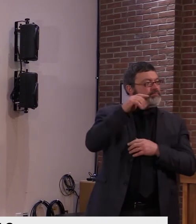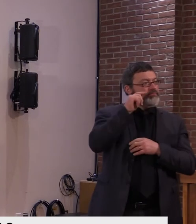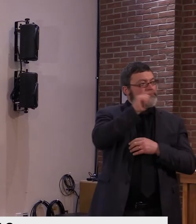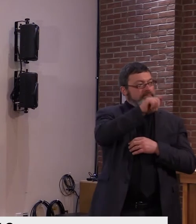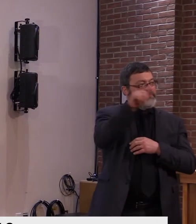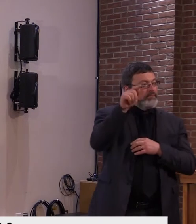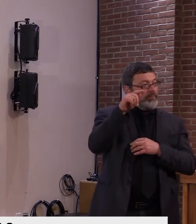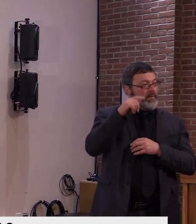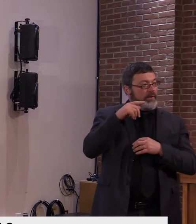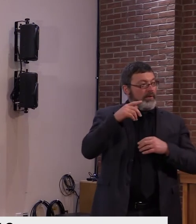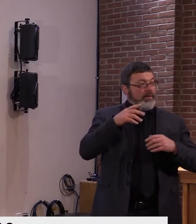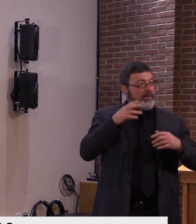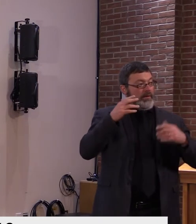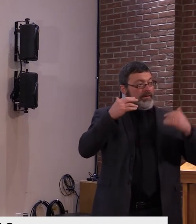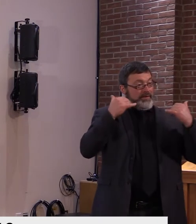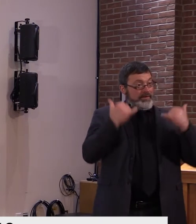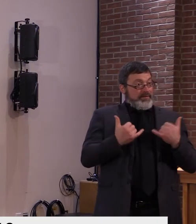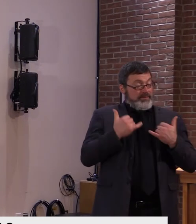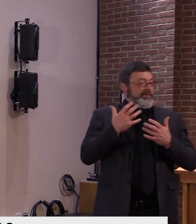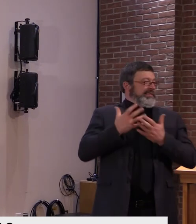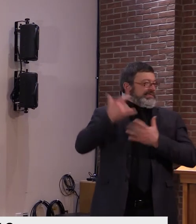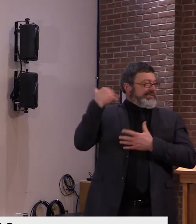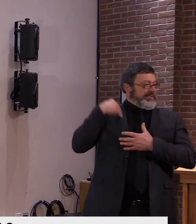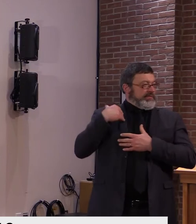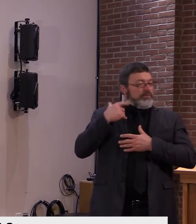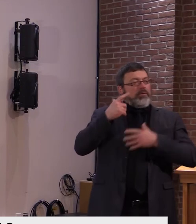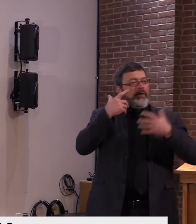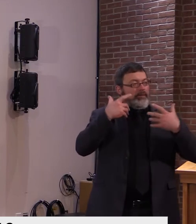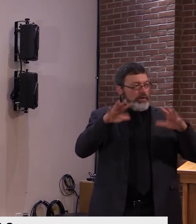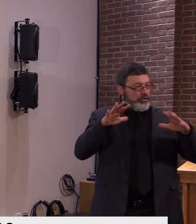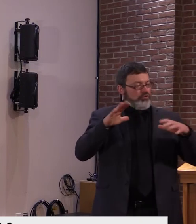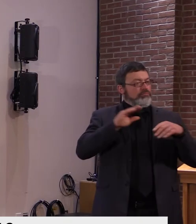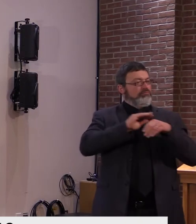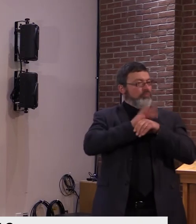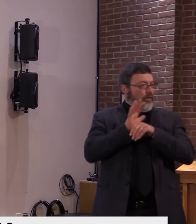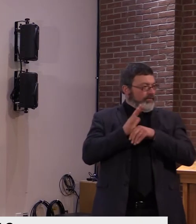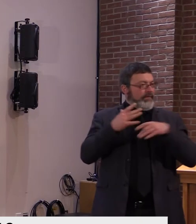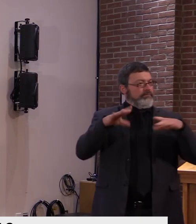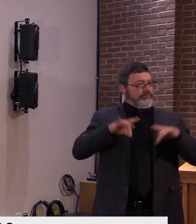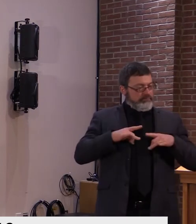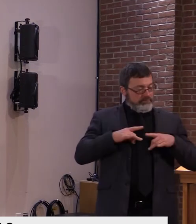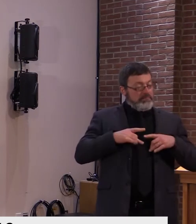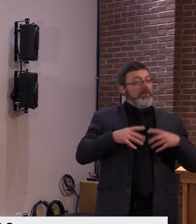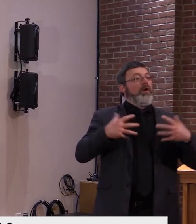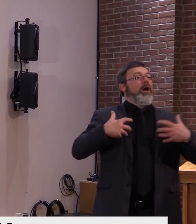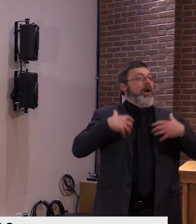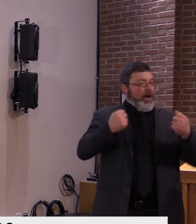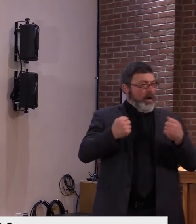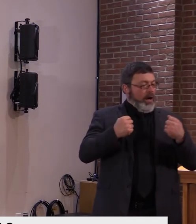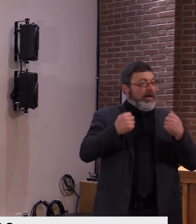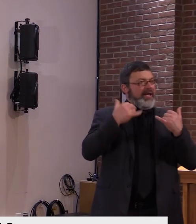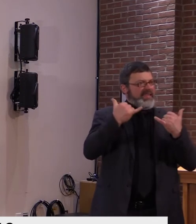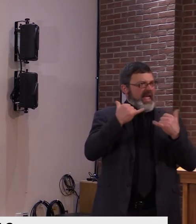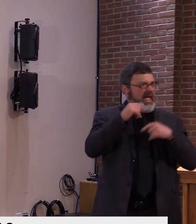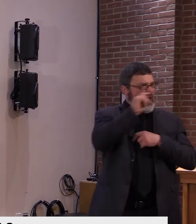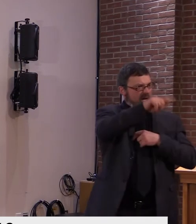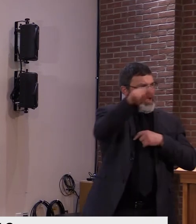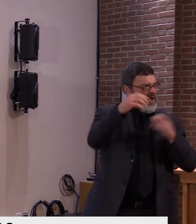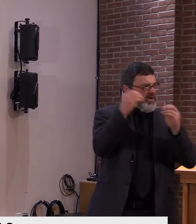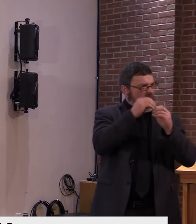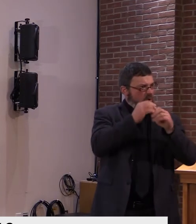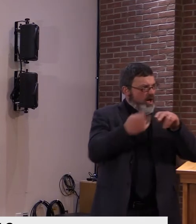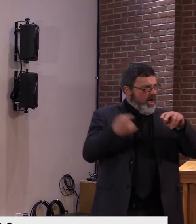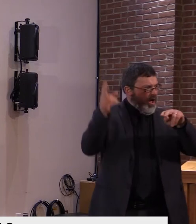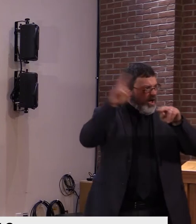starting to pile up. There's over 2,000 here in Vermont, but nationally, of course, a lot more people saying, oh, I don't have to wear a